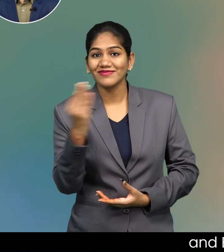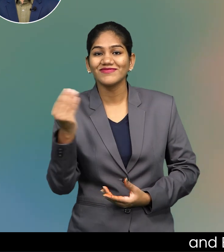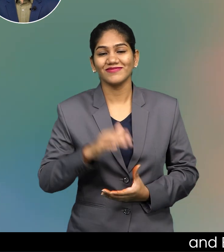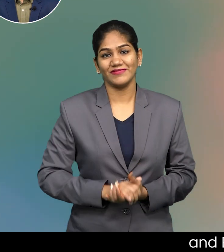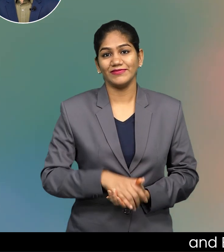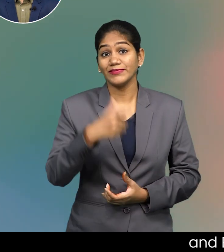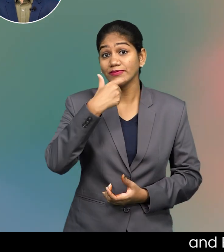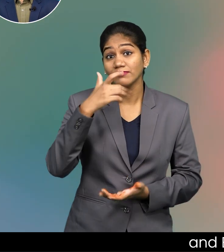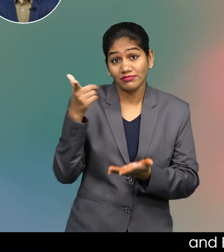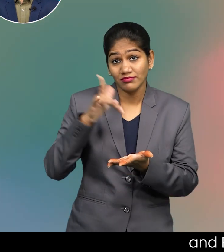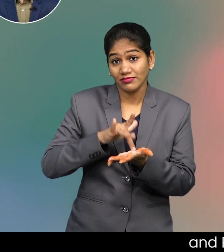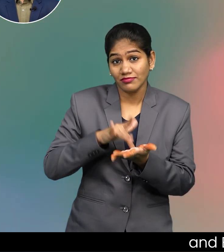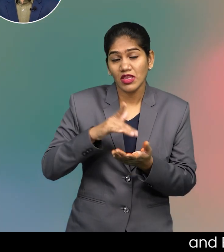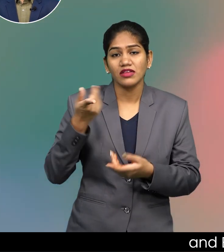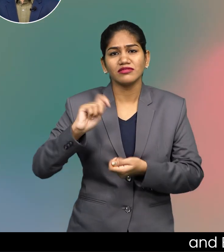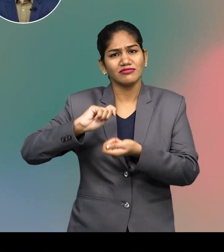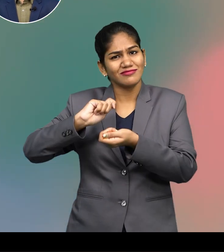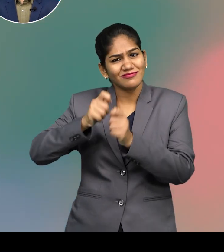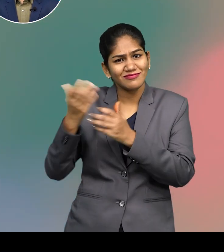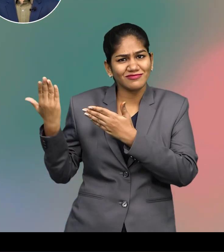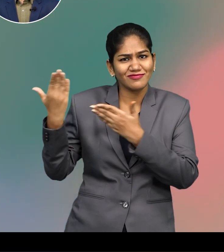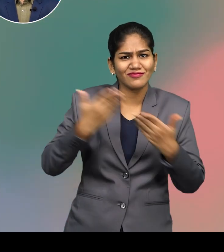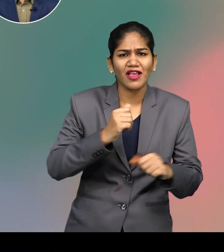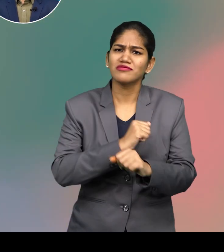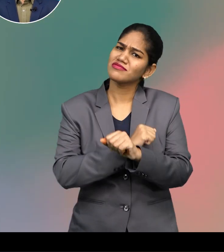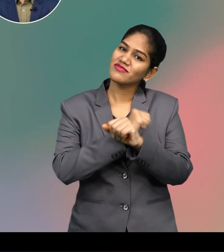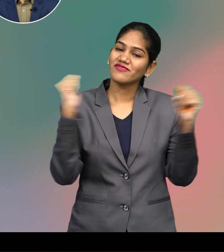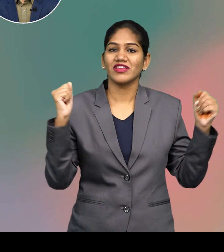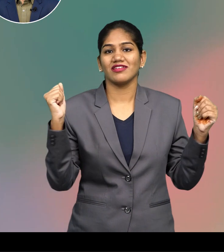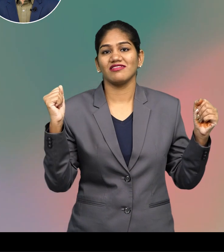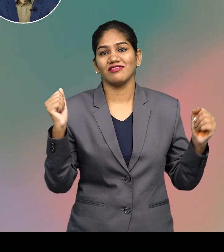and England became a republic.